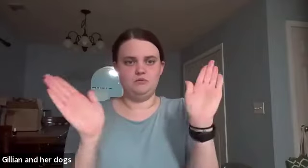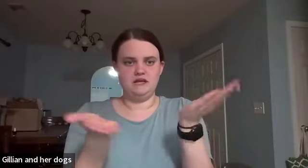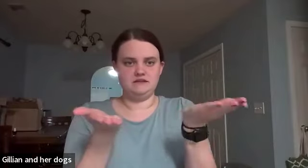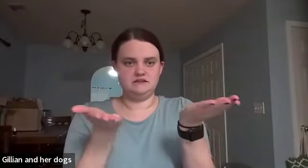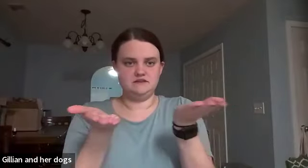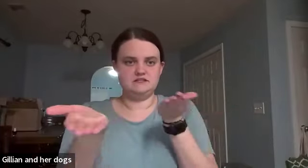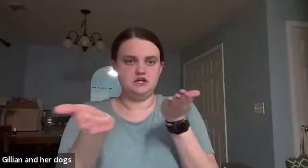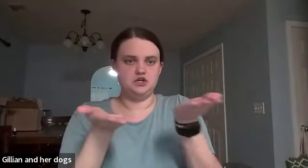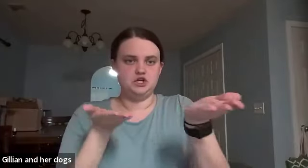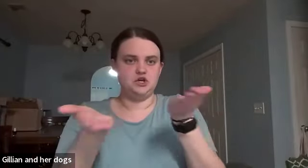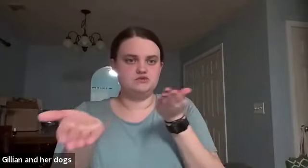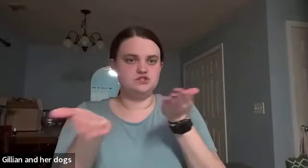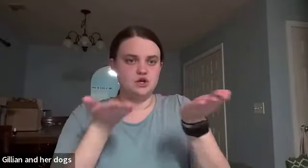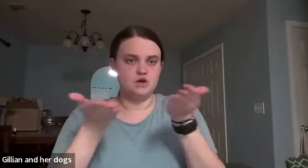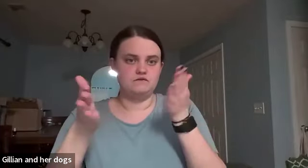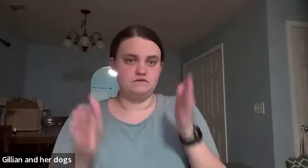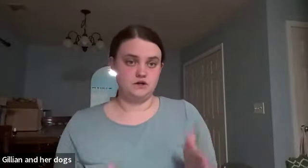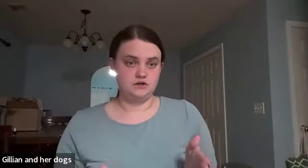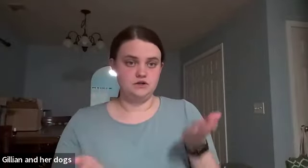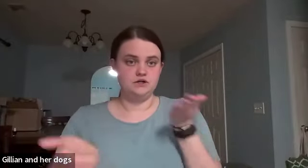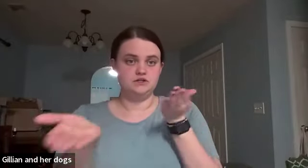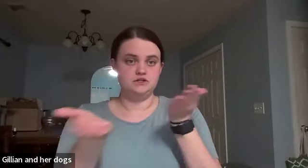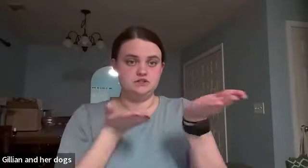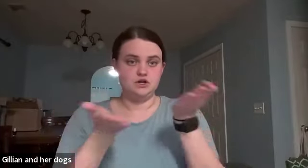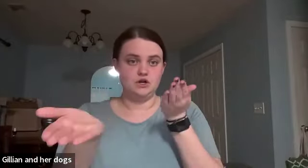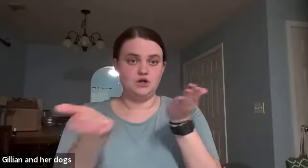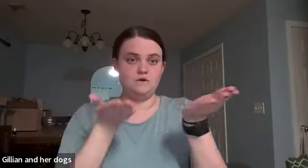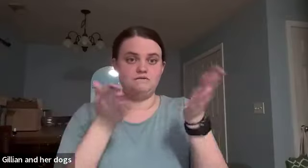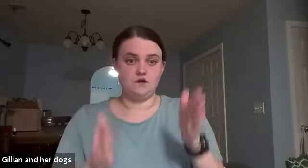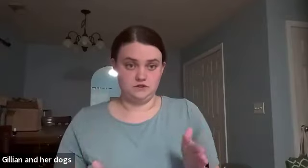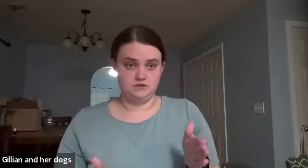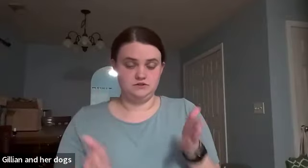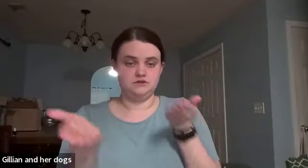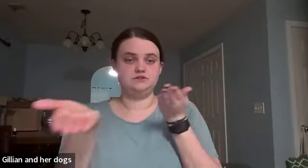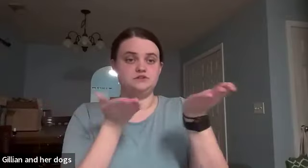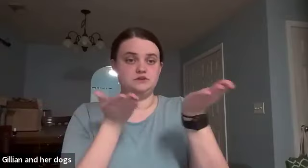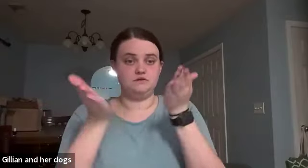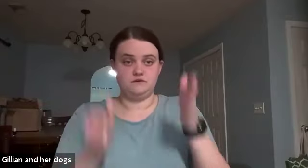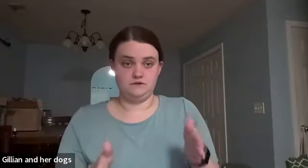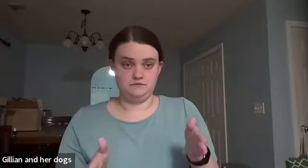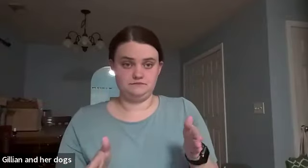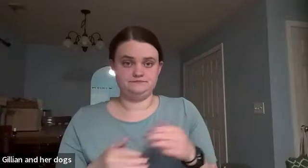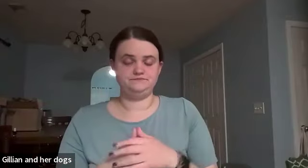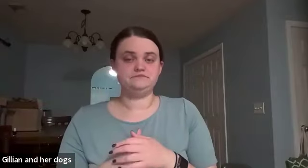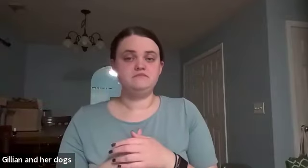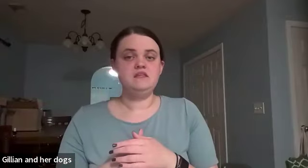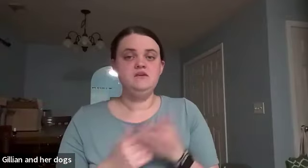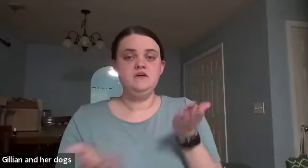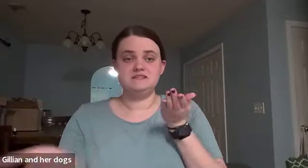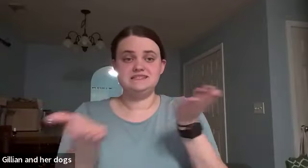open hands like this. And you're gonna go server, server, server. This is